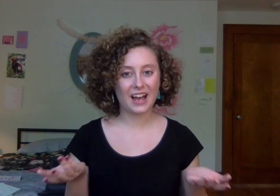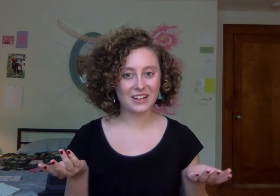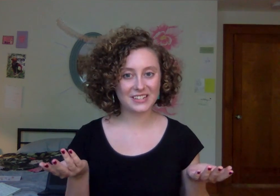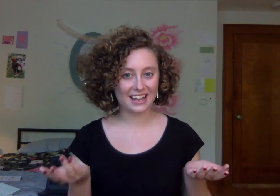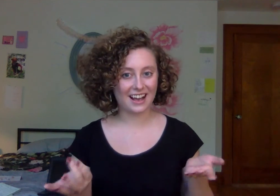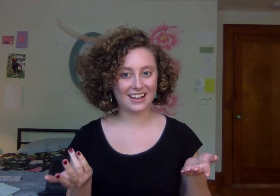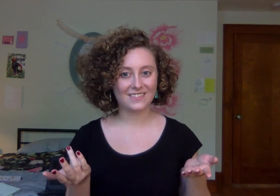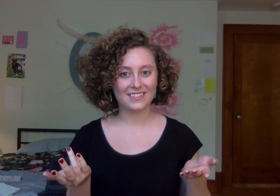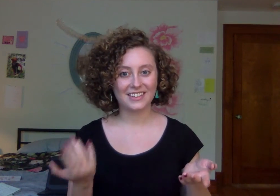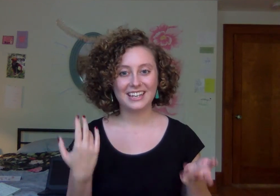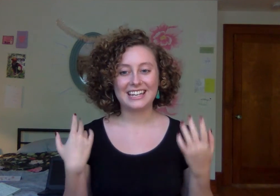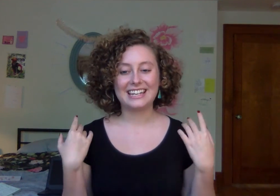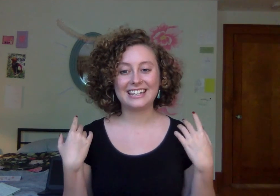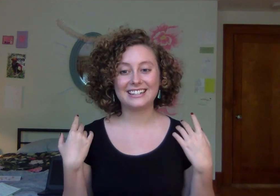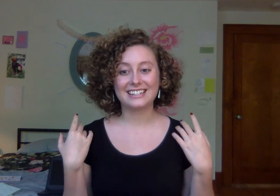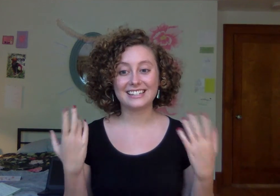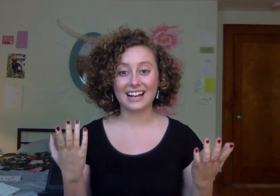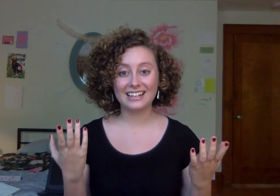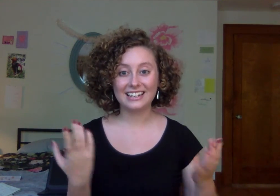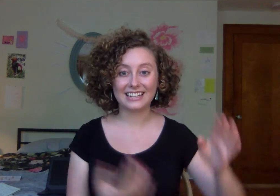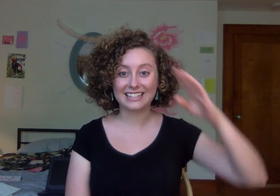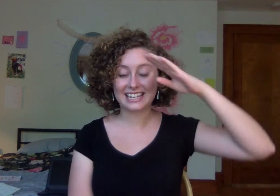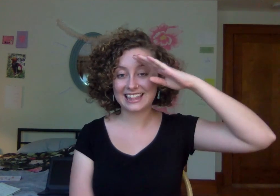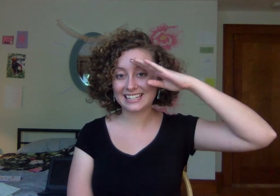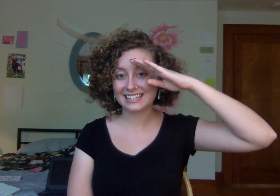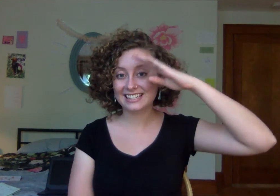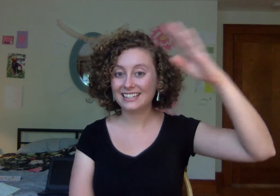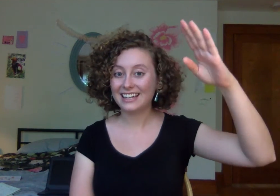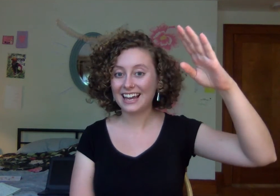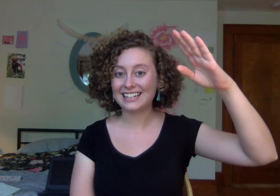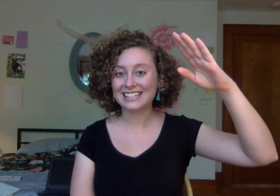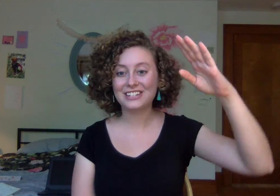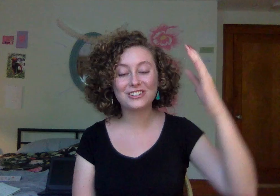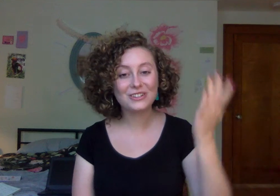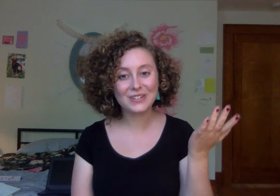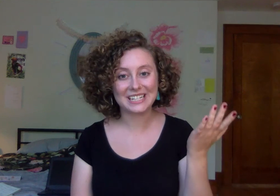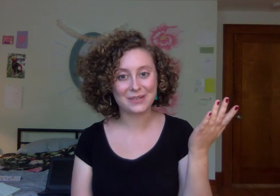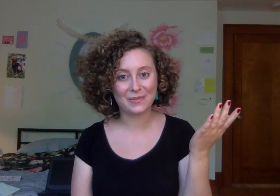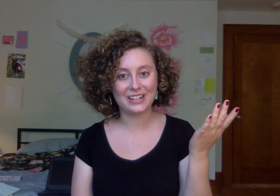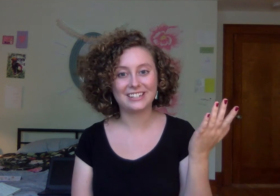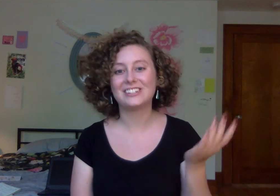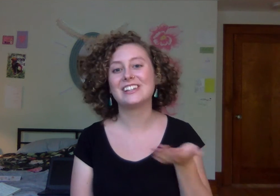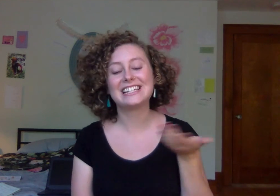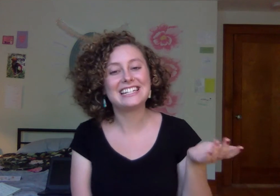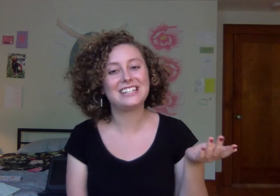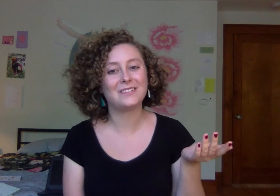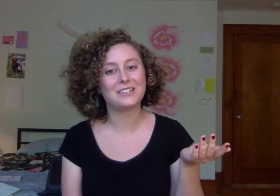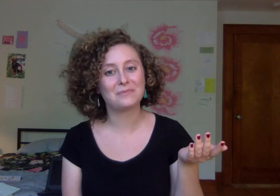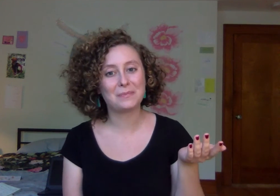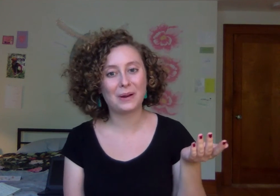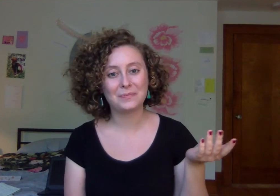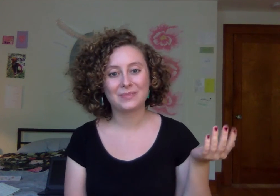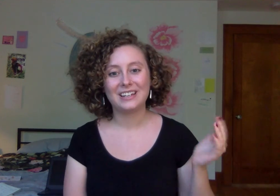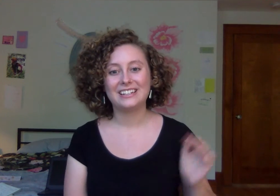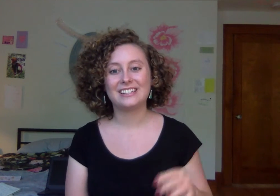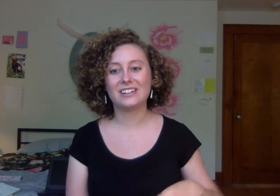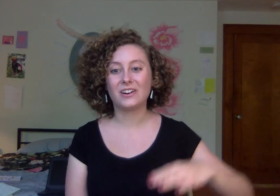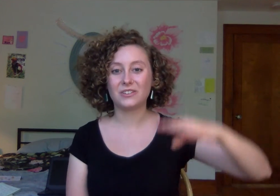do you say hi? In the sign, it looks like this. And it's like you're saluting someone. So that's an easy way to remember it. So you